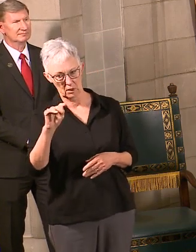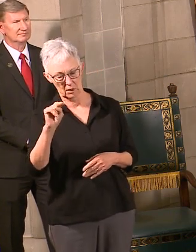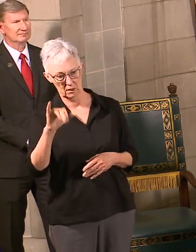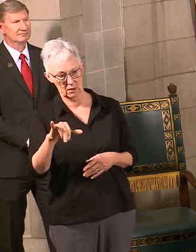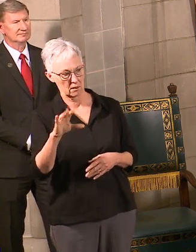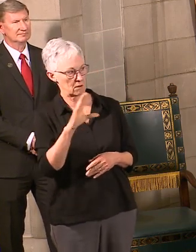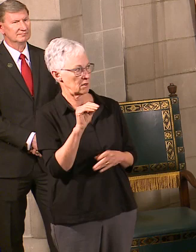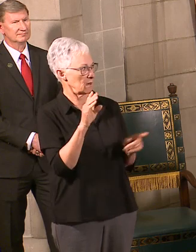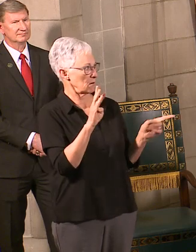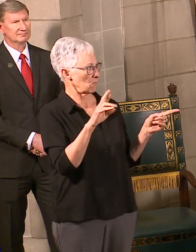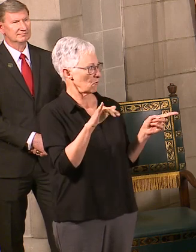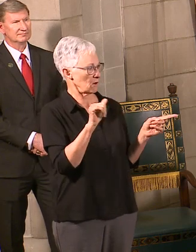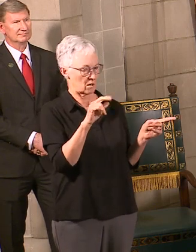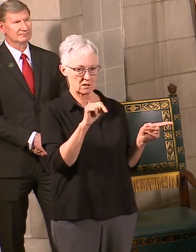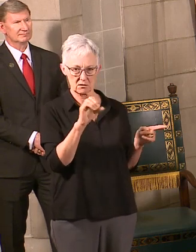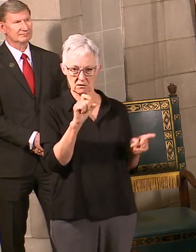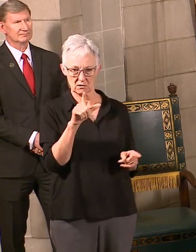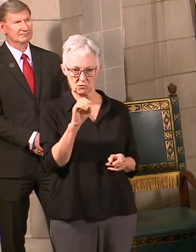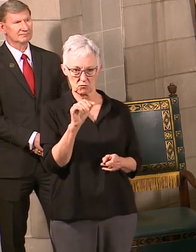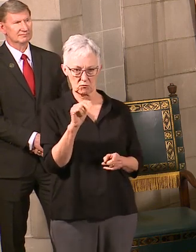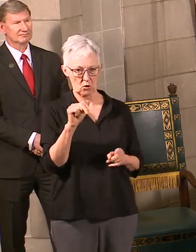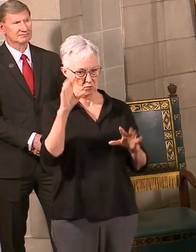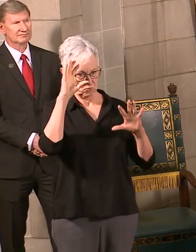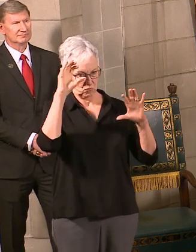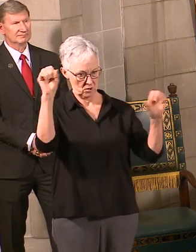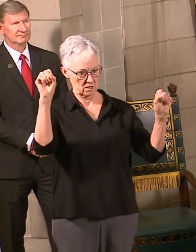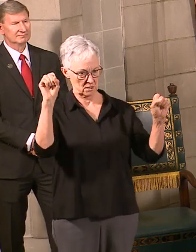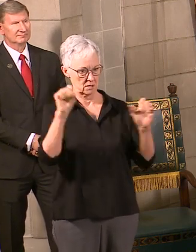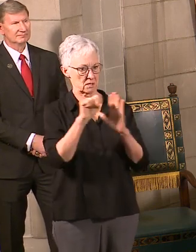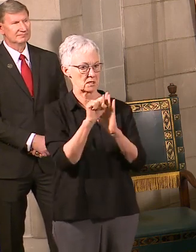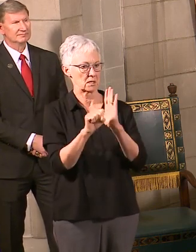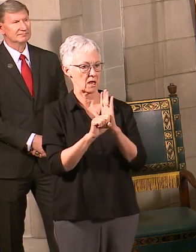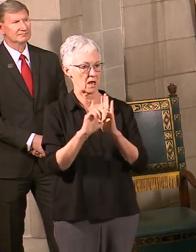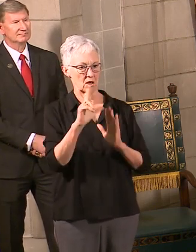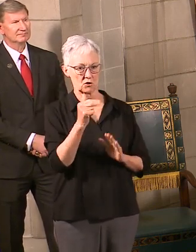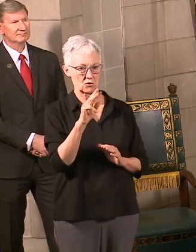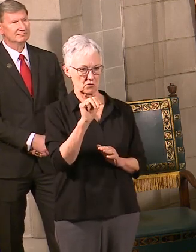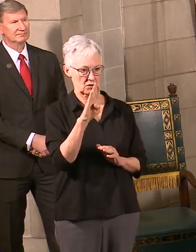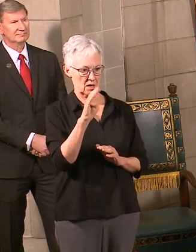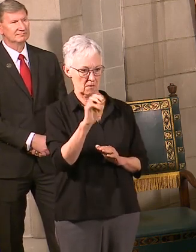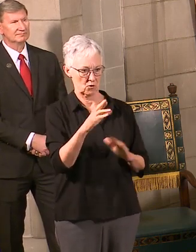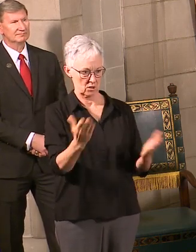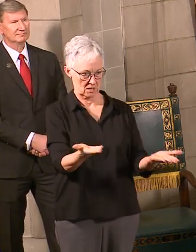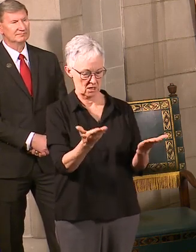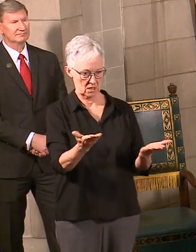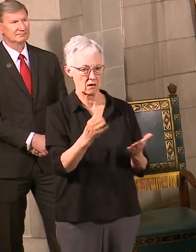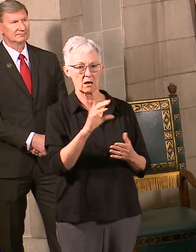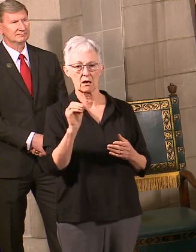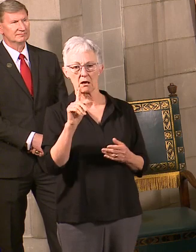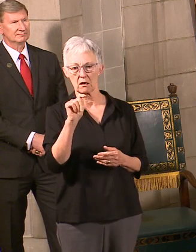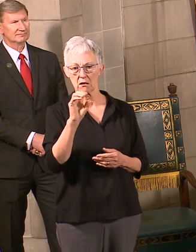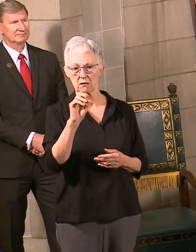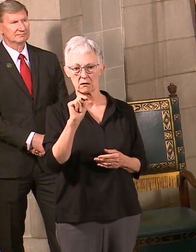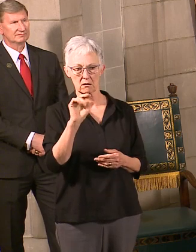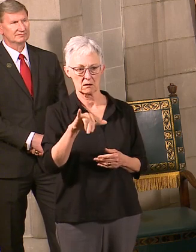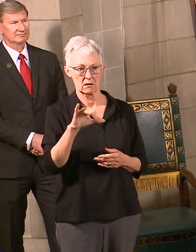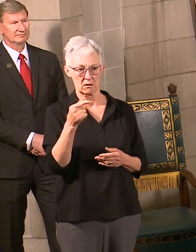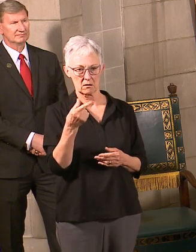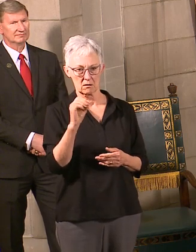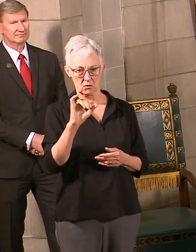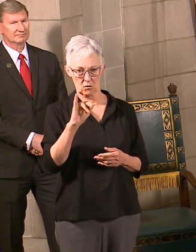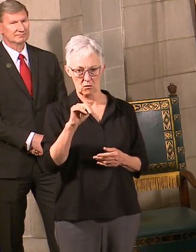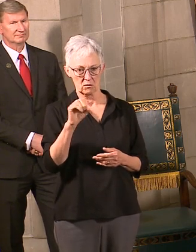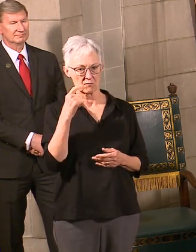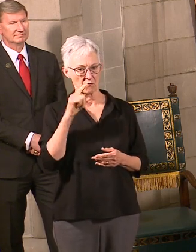have Brian Sloan, who is the President of the State Chamber, who's in the audience today, as well as Tony Goins, who's our Director for the Department of Economic